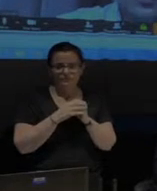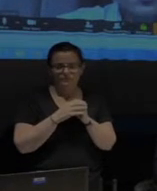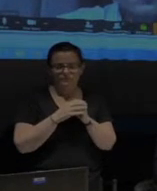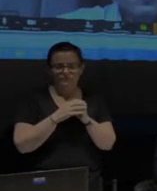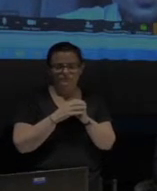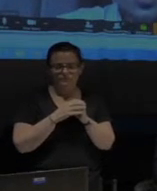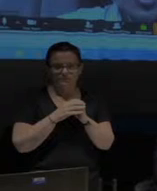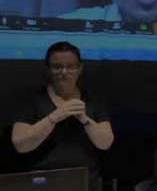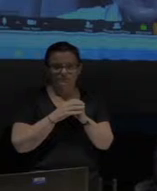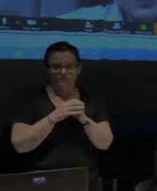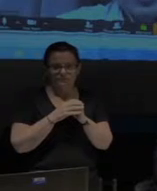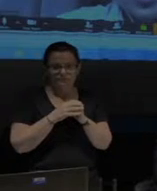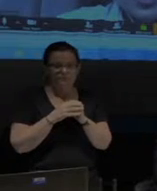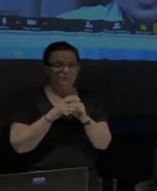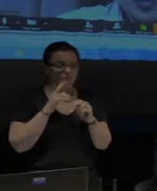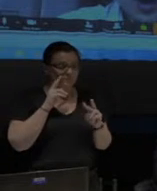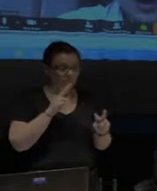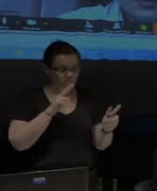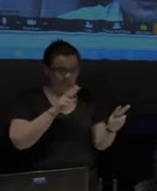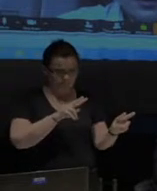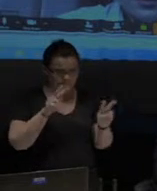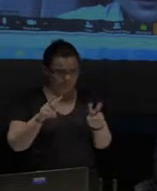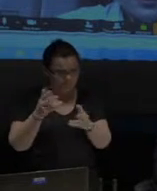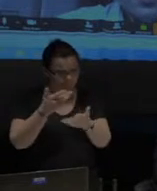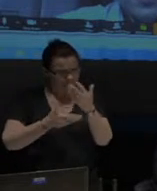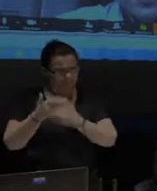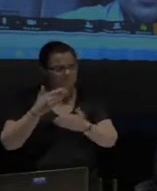frameworks, of employees who are